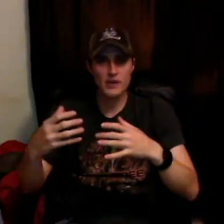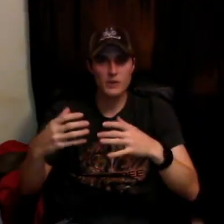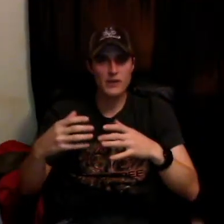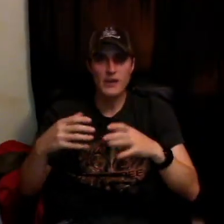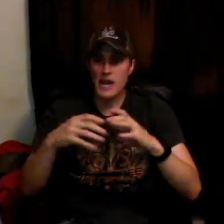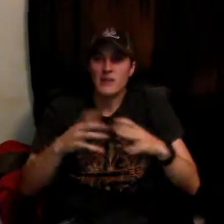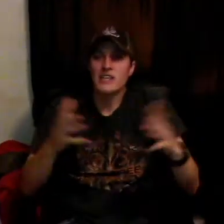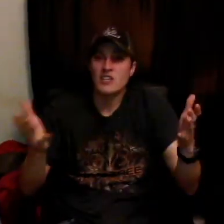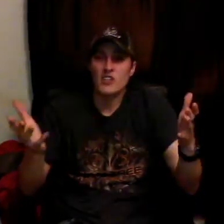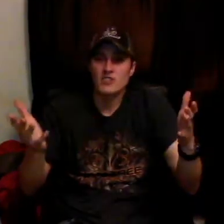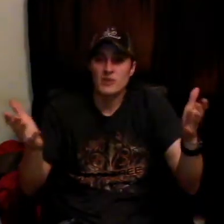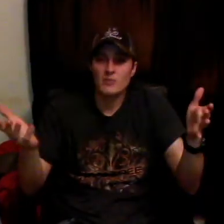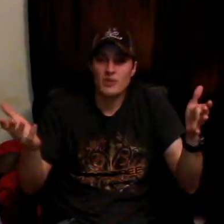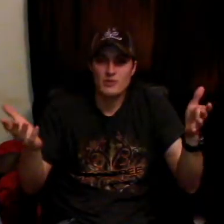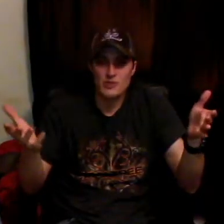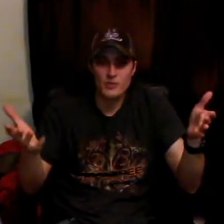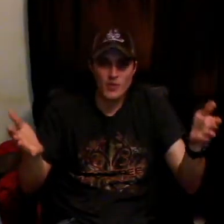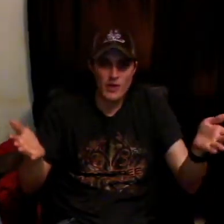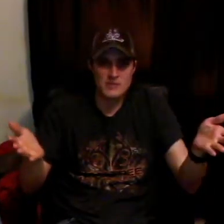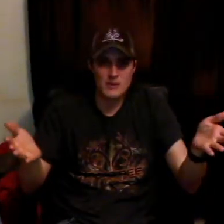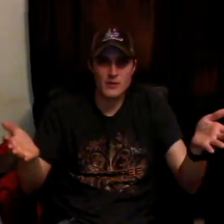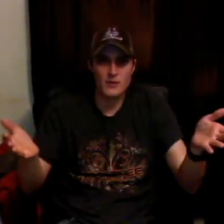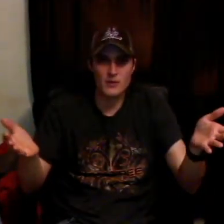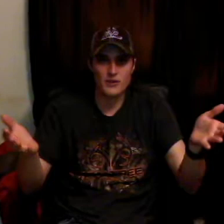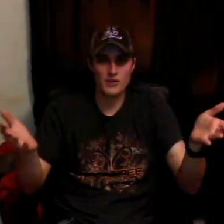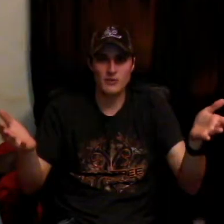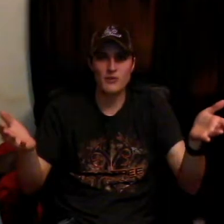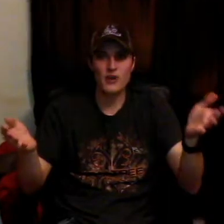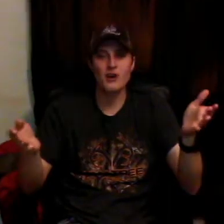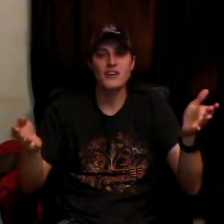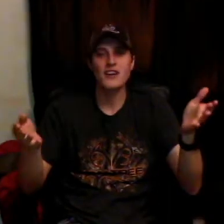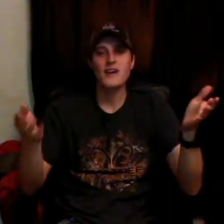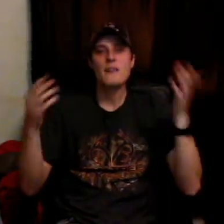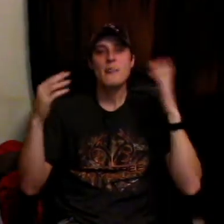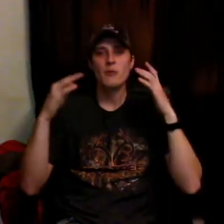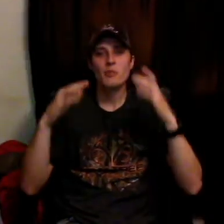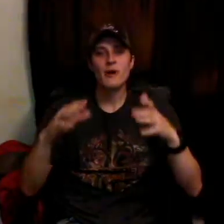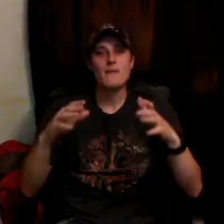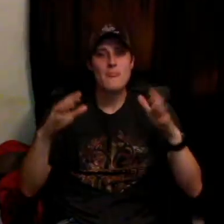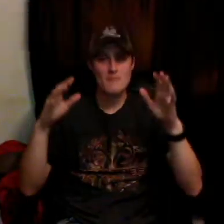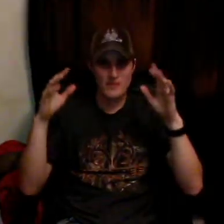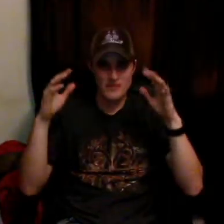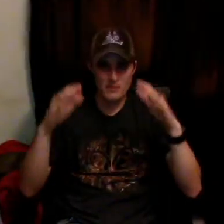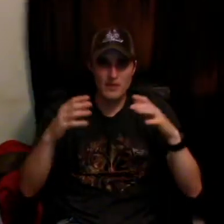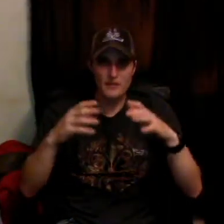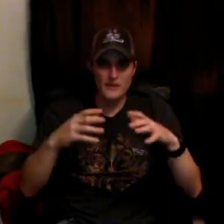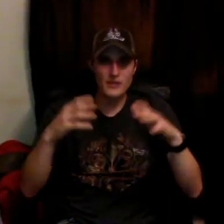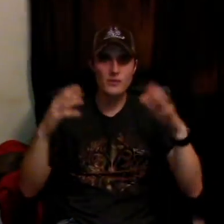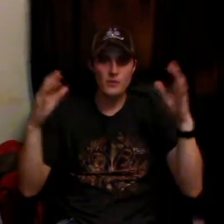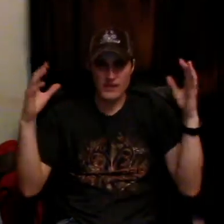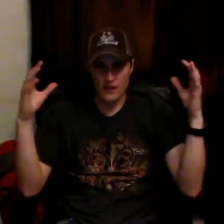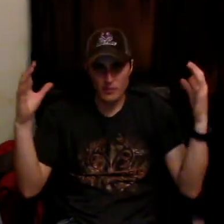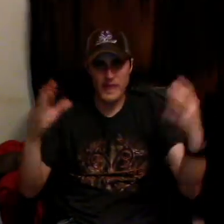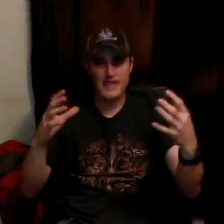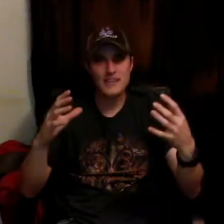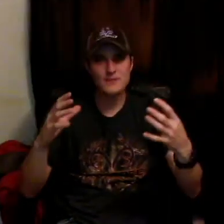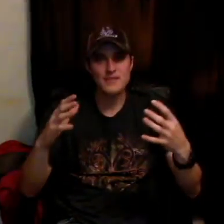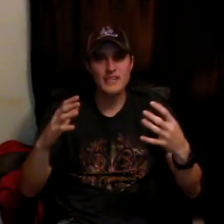nowhere. I mean, it's awesome when a big mature buck pops out of nowhere. Don't get me wrong, but there's a better feeling when a plan comes